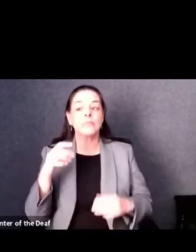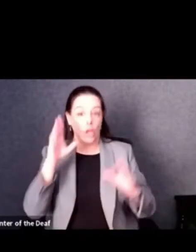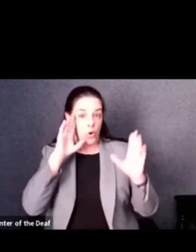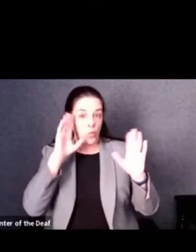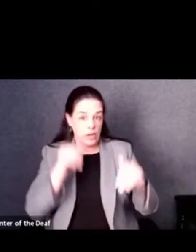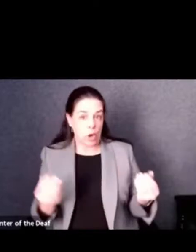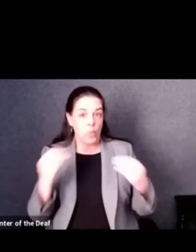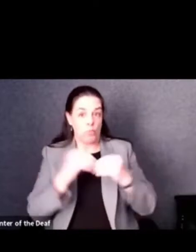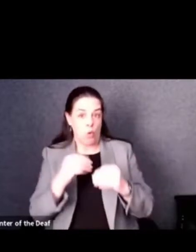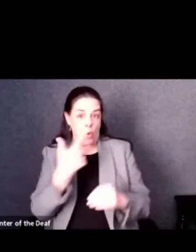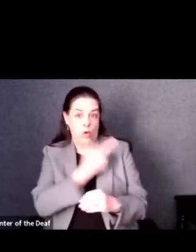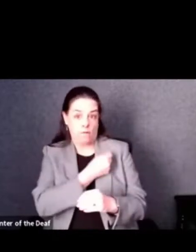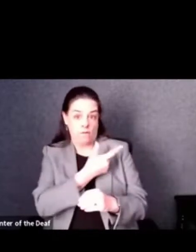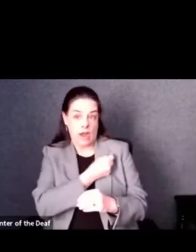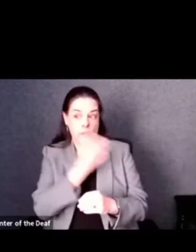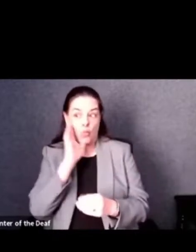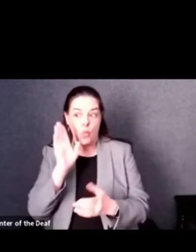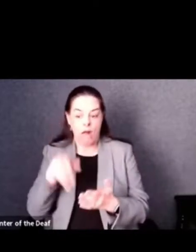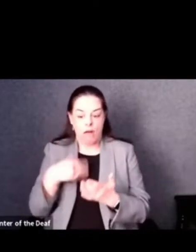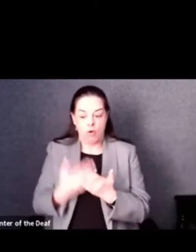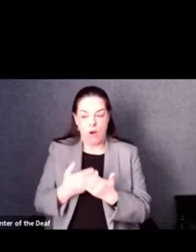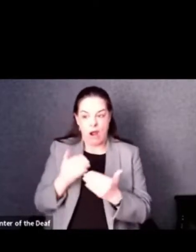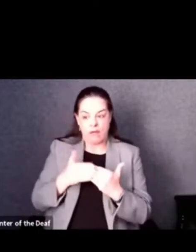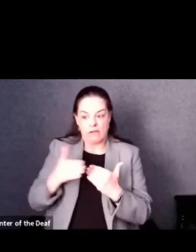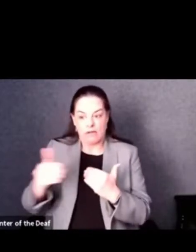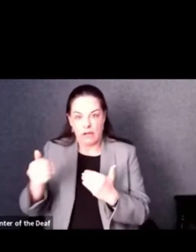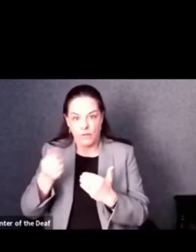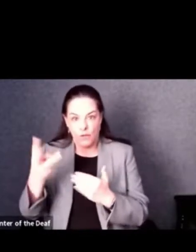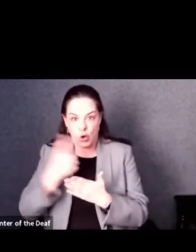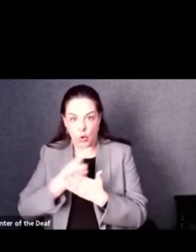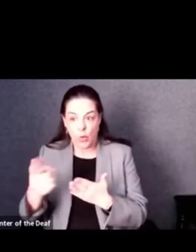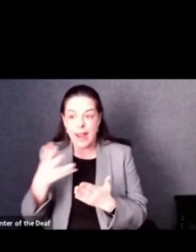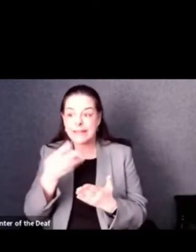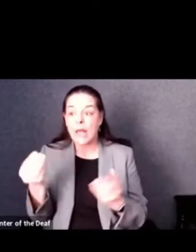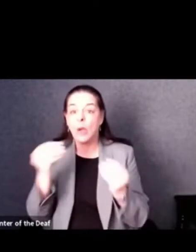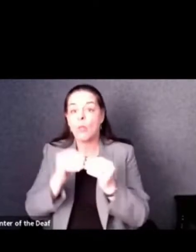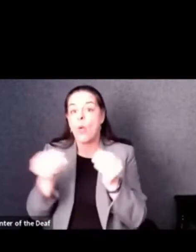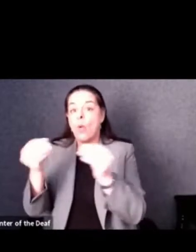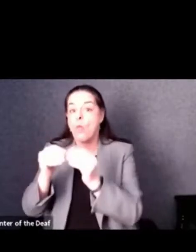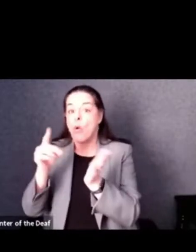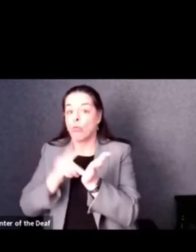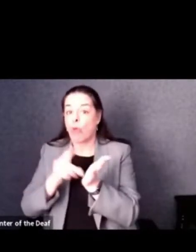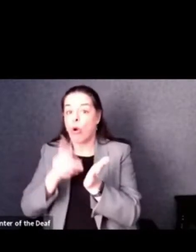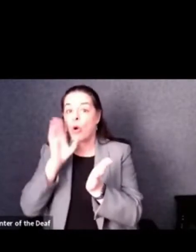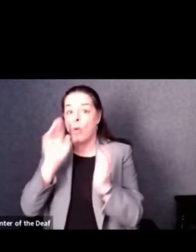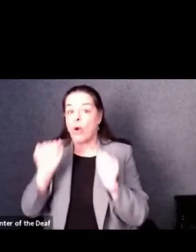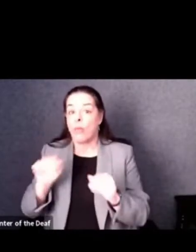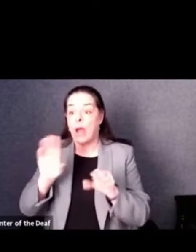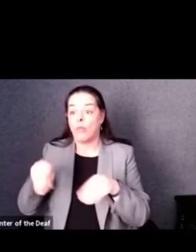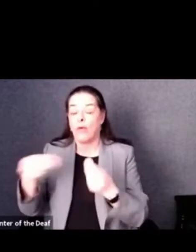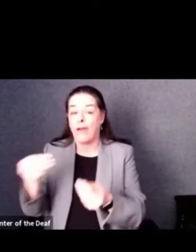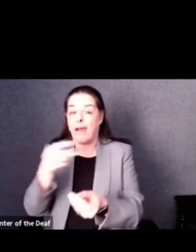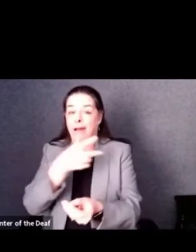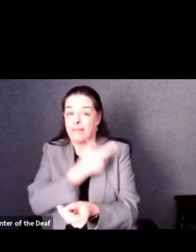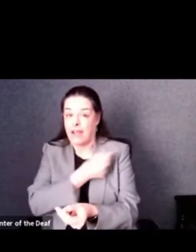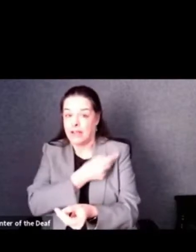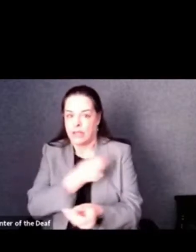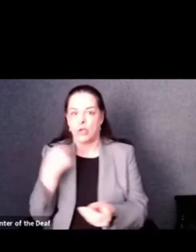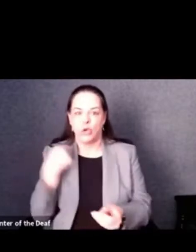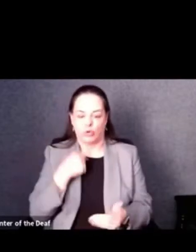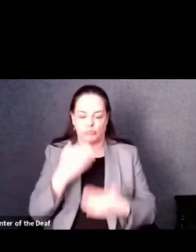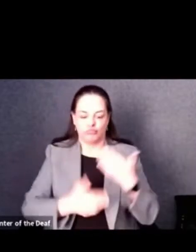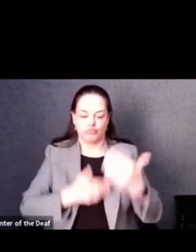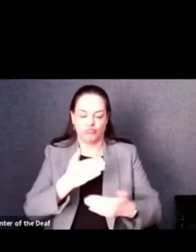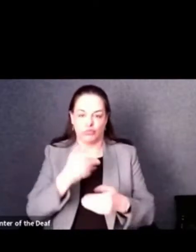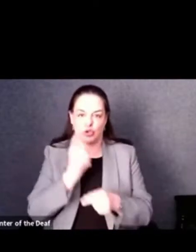vaccine supply over the coming weeks and additional providers coming on board, we are moving in the right direction. Here at KCHD,